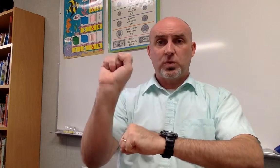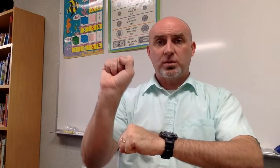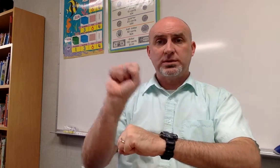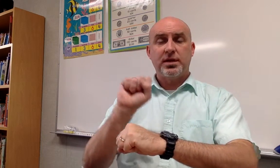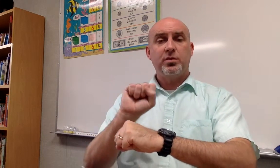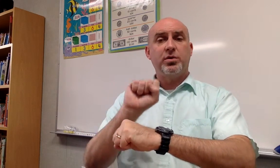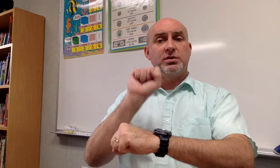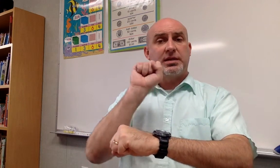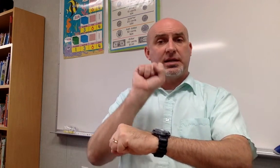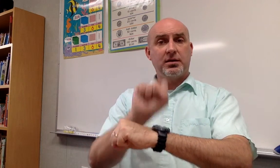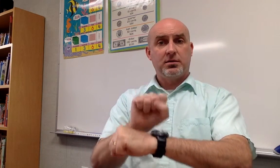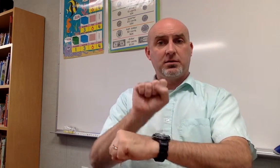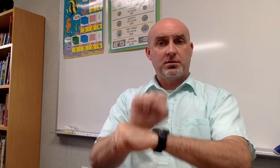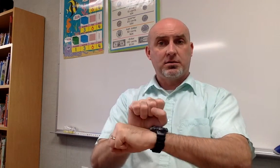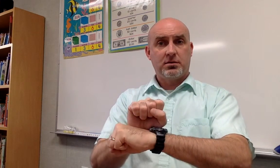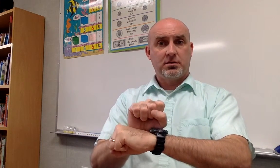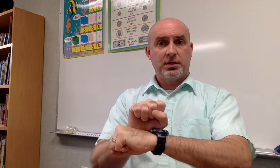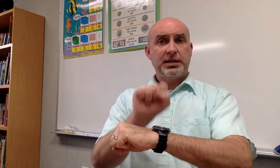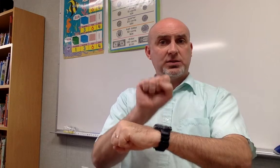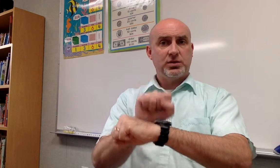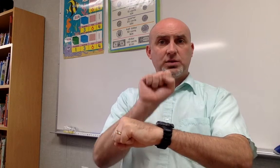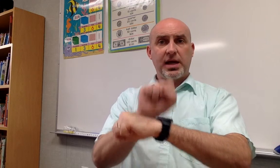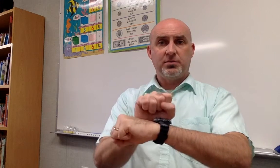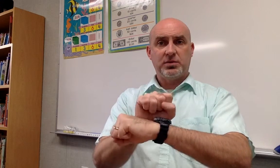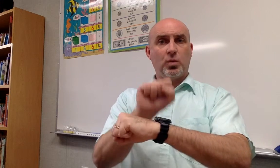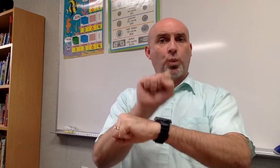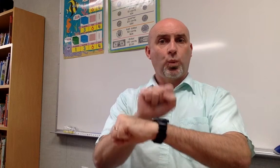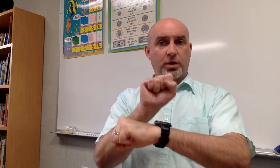towards the other person, and hits 2 times. Work.